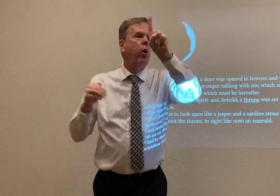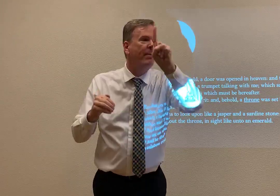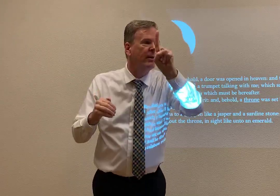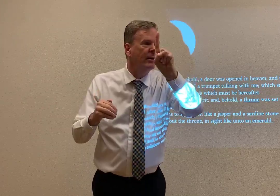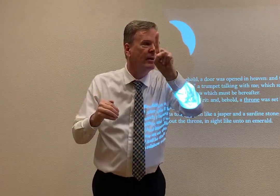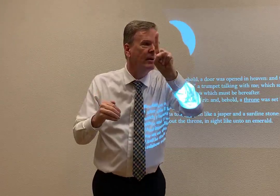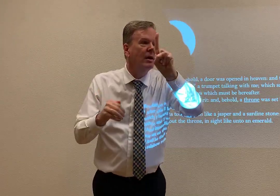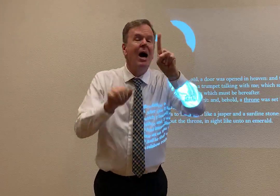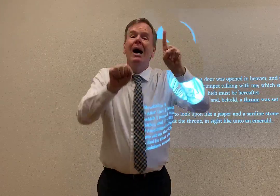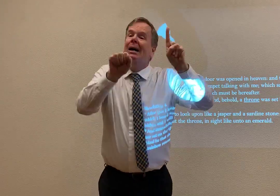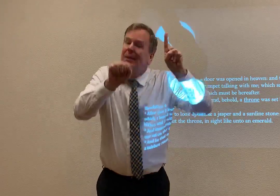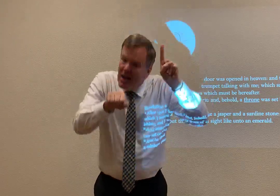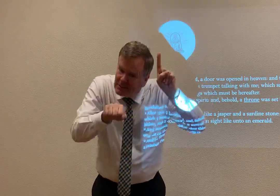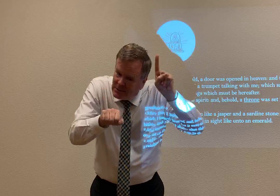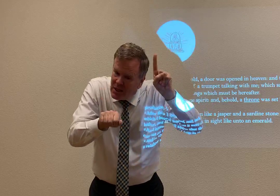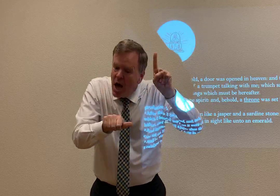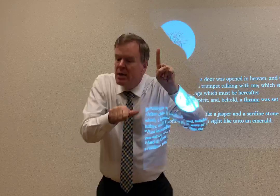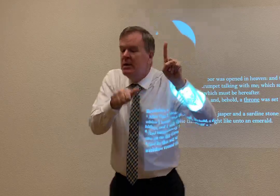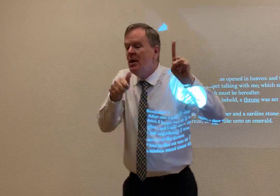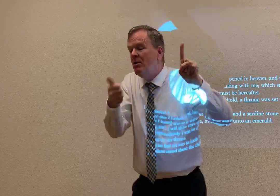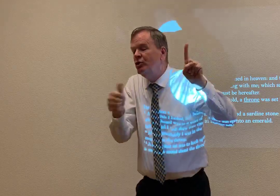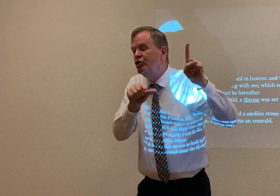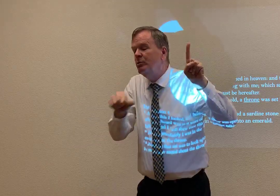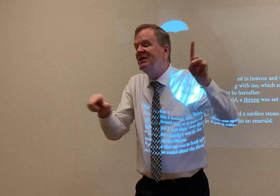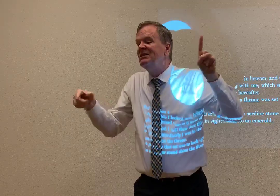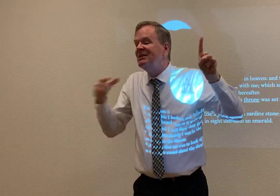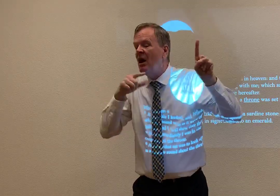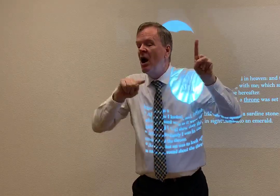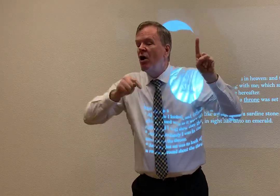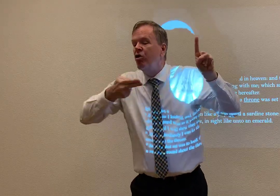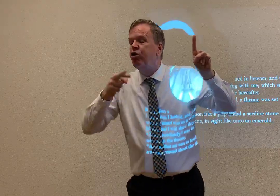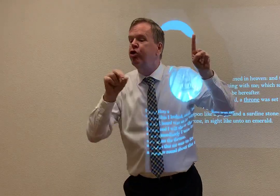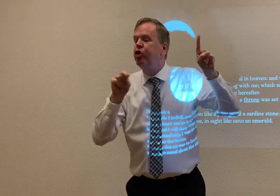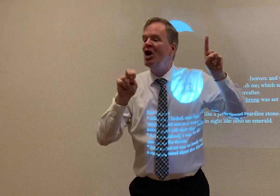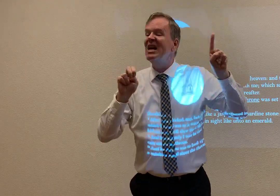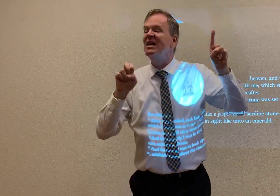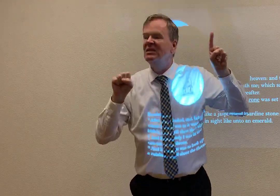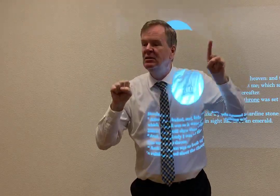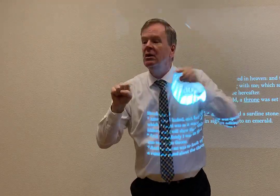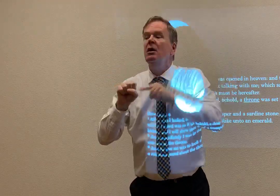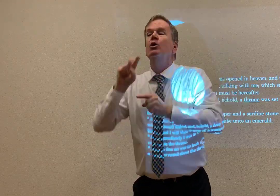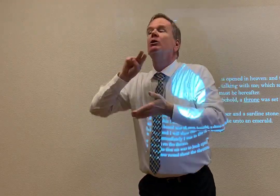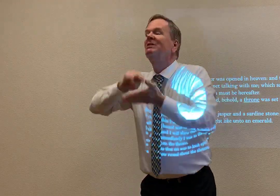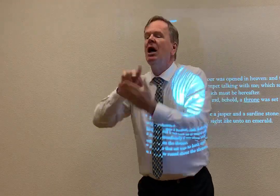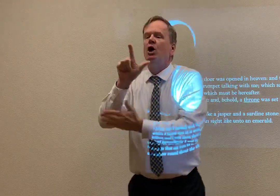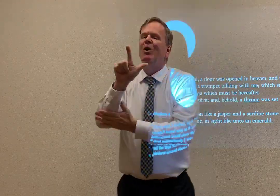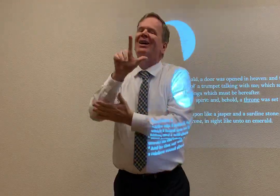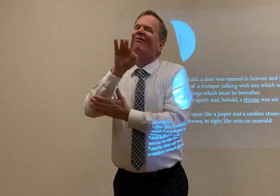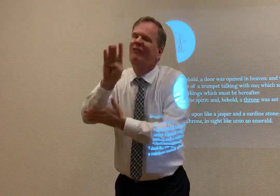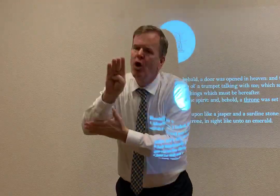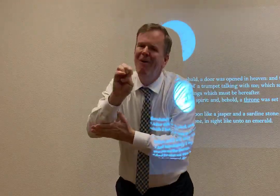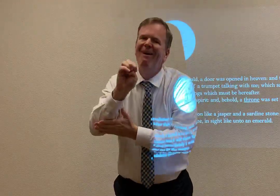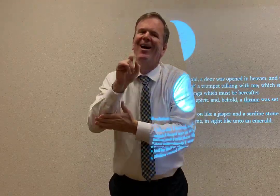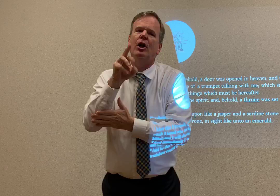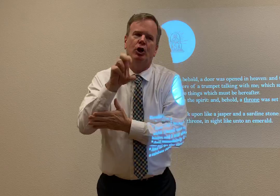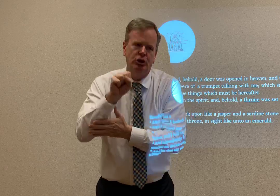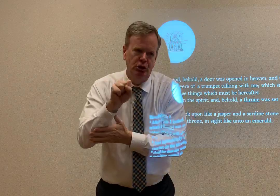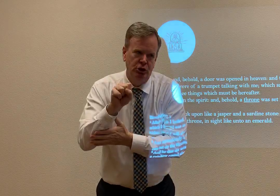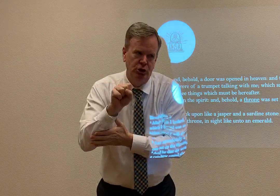36 times. Yes, there are other scriptures that talk about thrones, but it's speaking